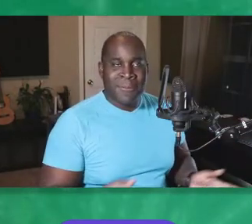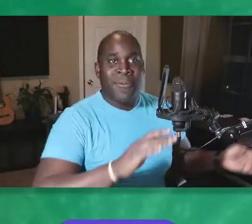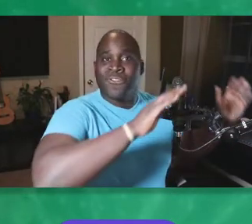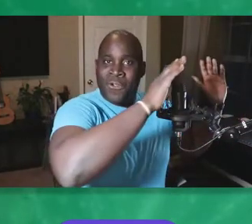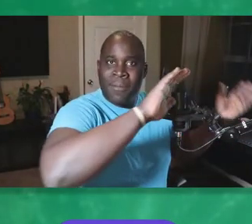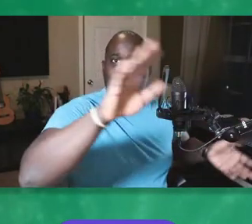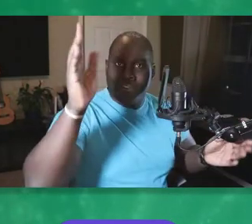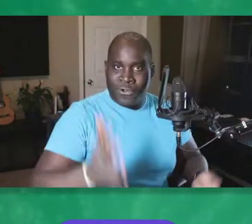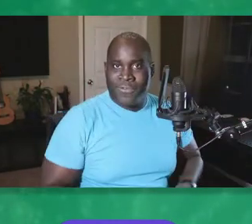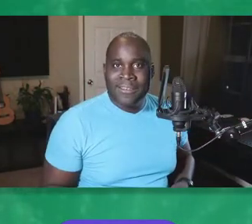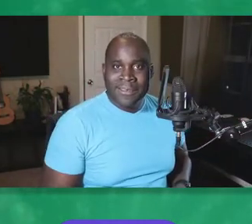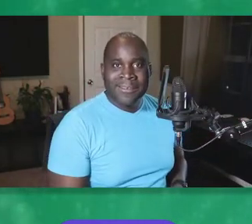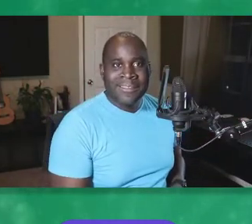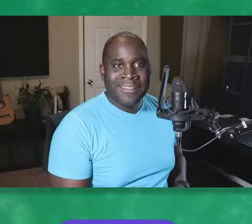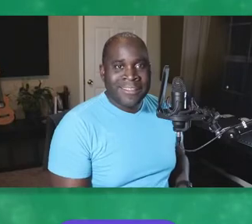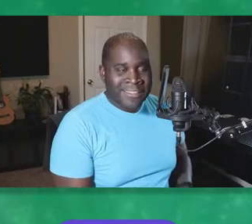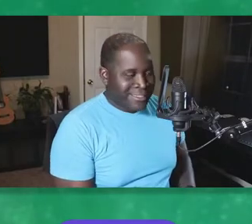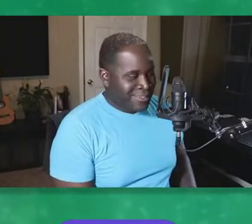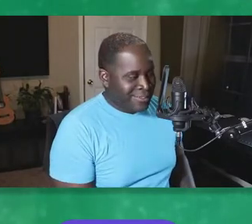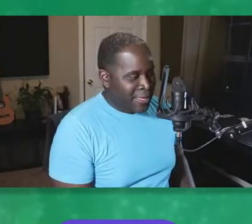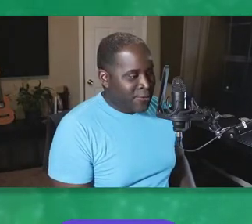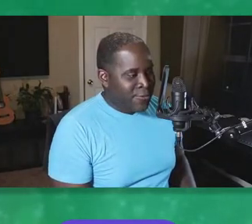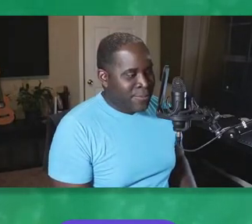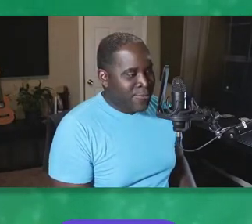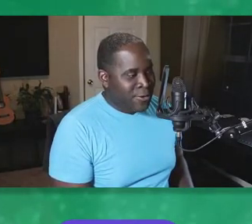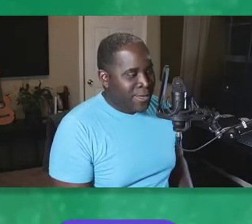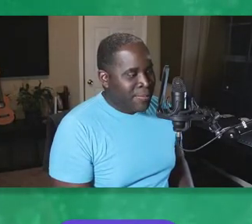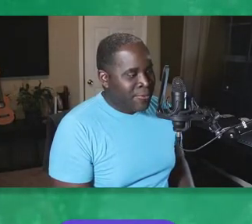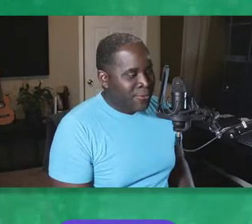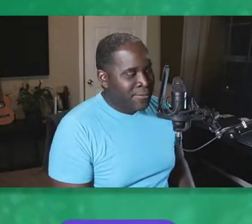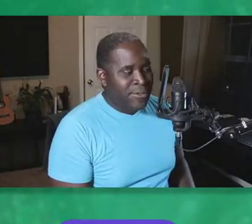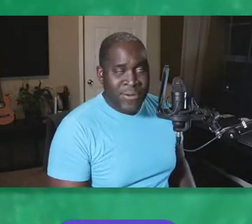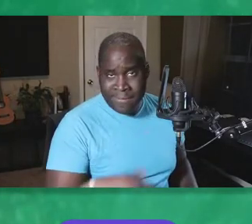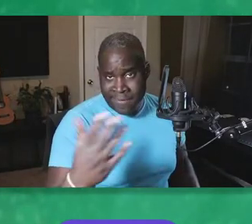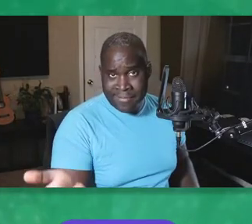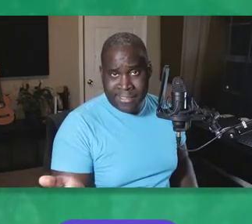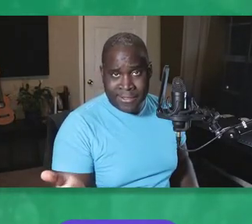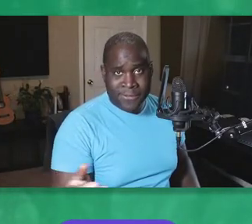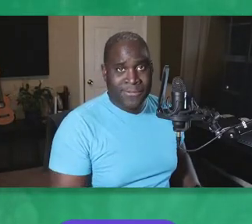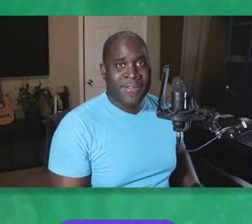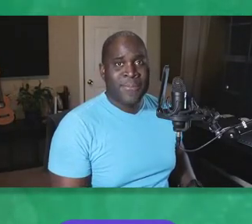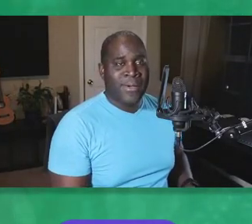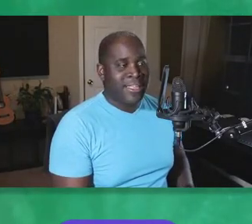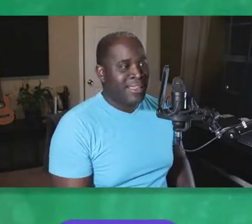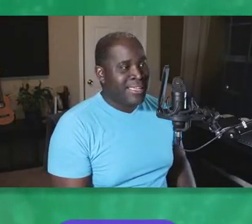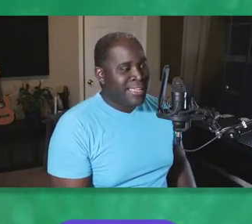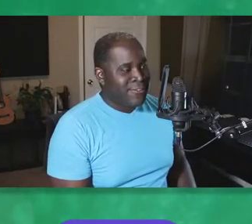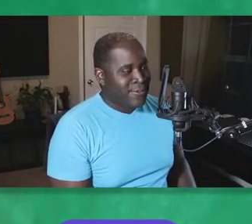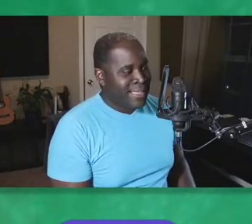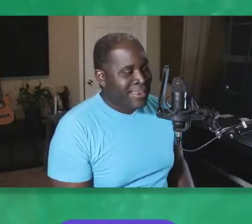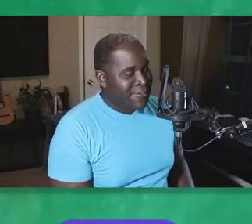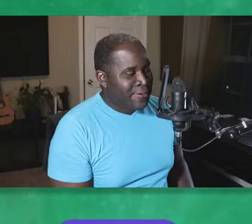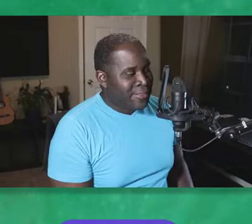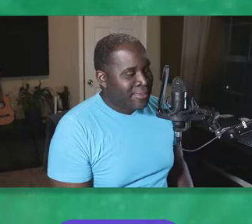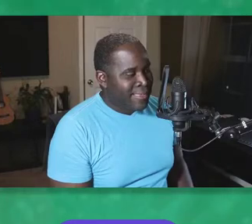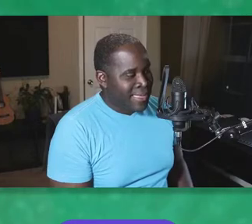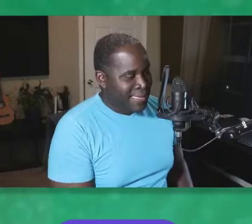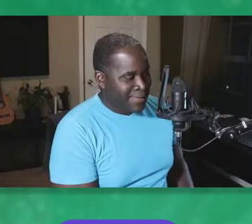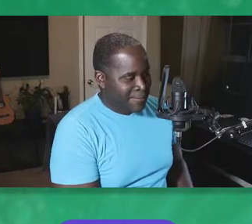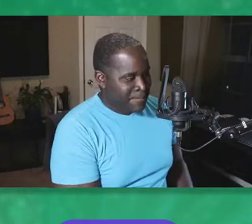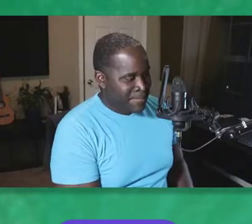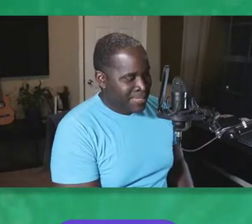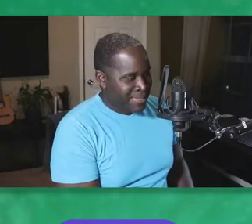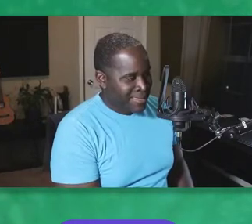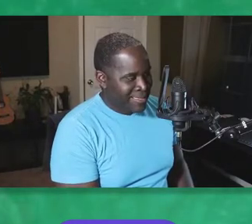Bringing. Mr. Humble Servant. Like, you're some sort of humble servant, but you have fancy clothes. But she's not necessarily